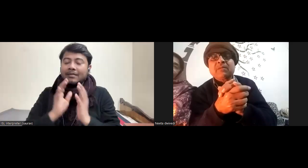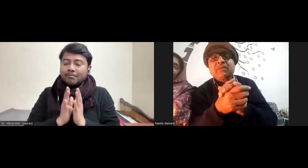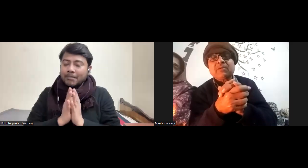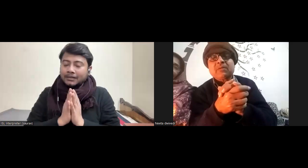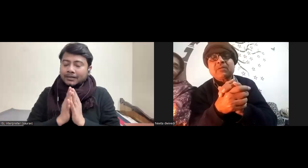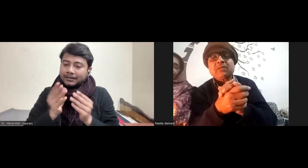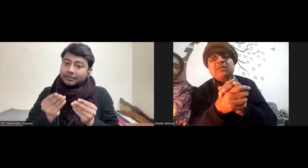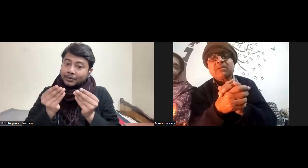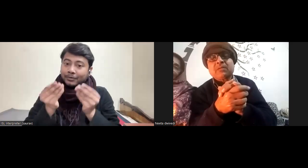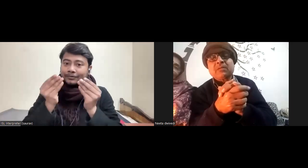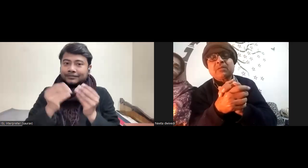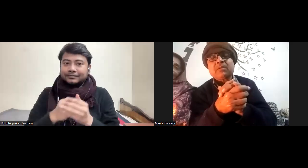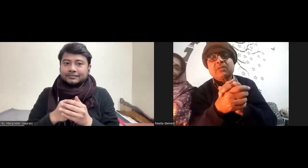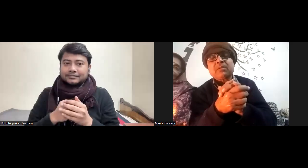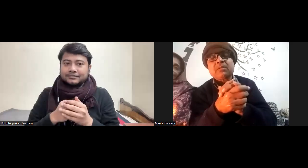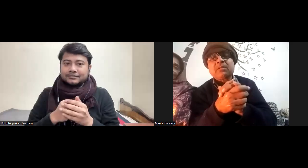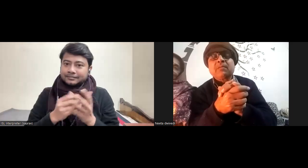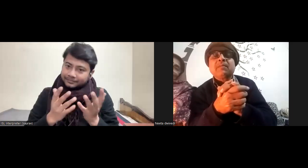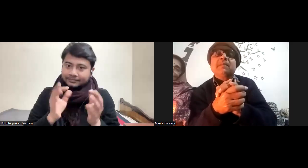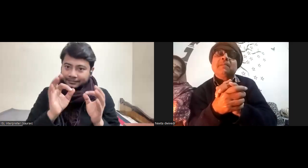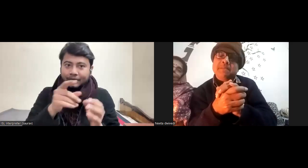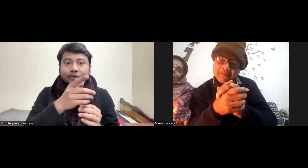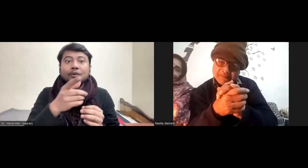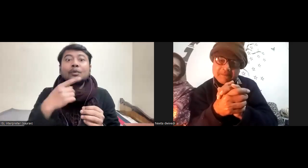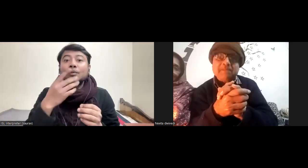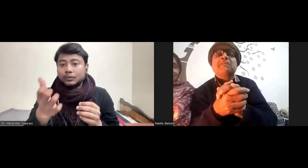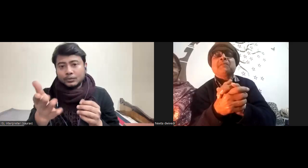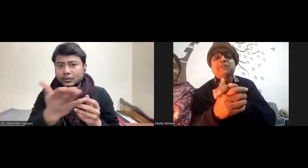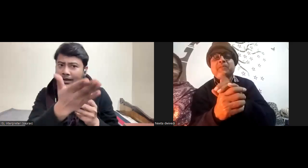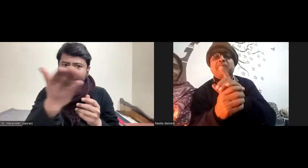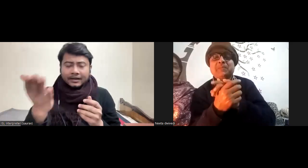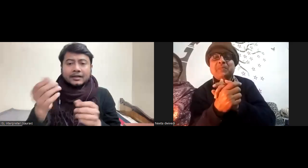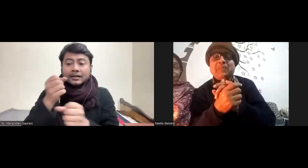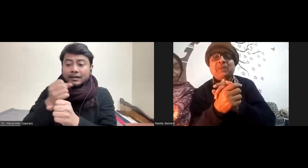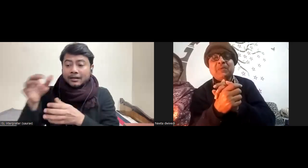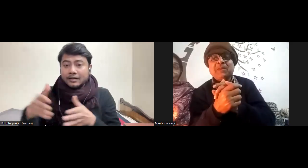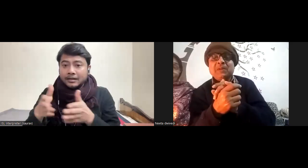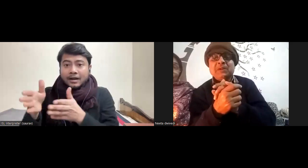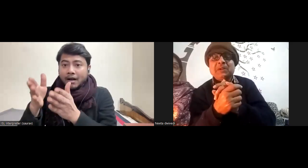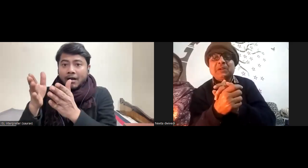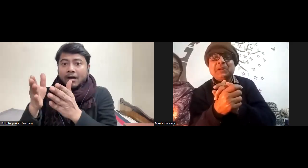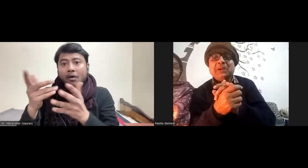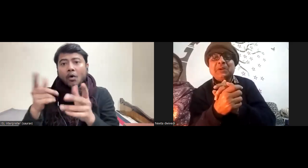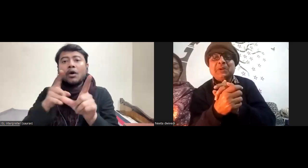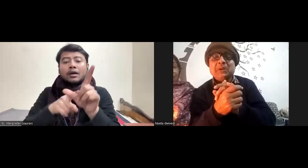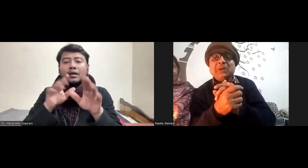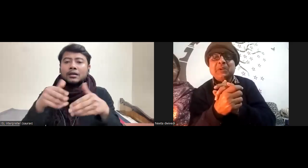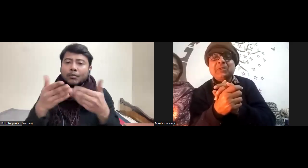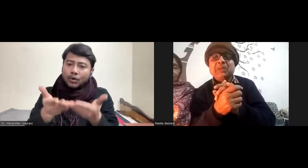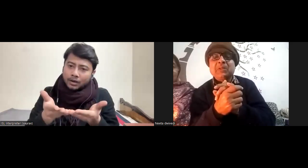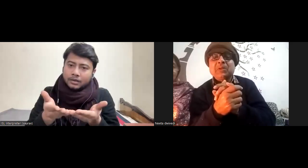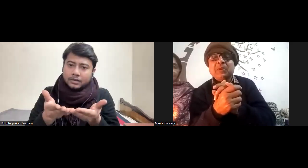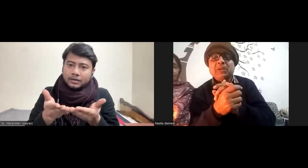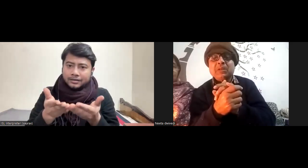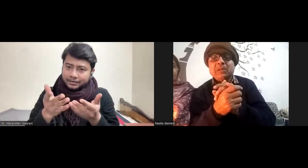So that all of you, whosoever is visiting the Ganga or any other holy river, give it a dip to